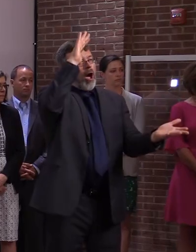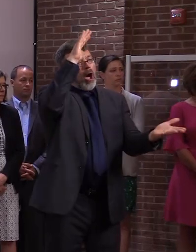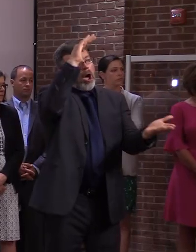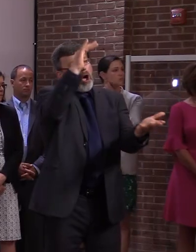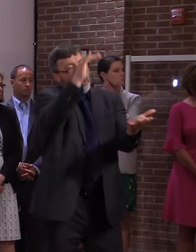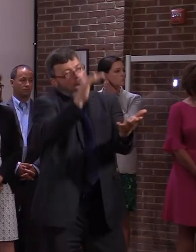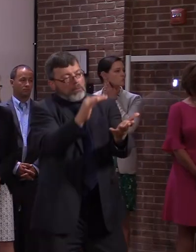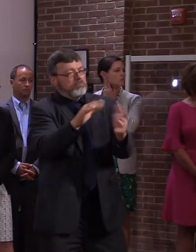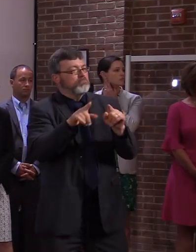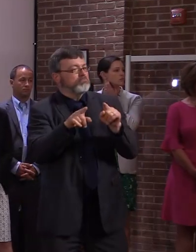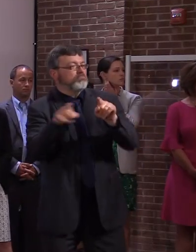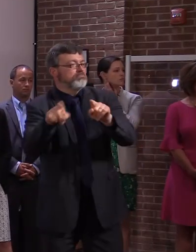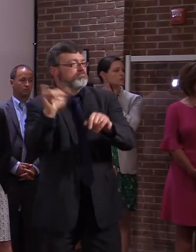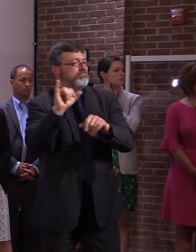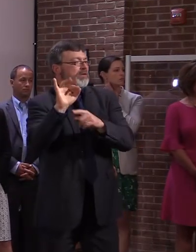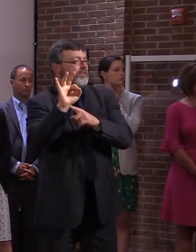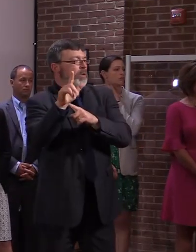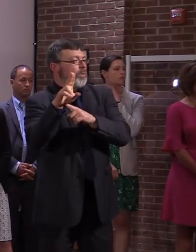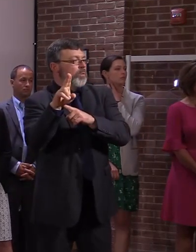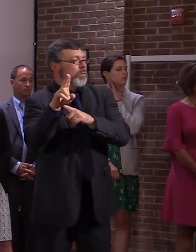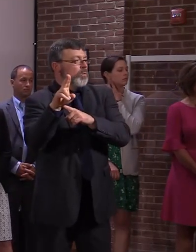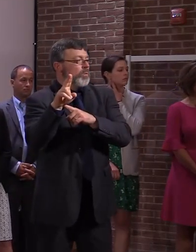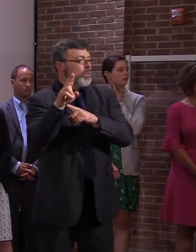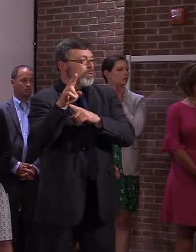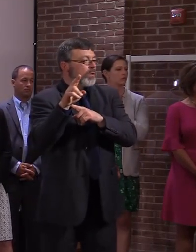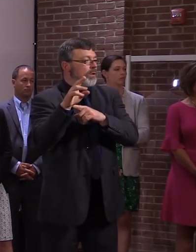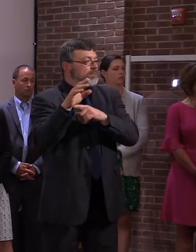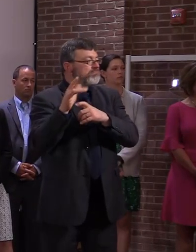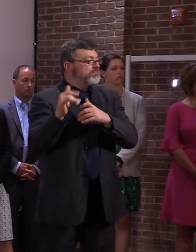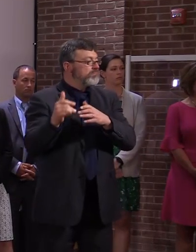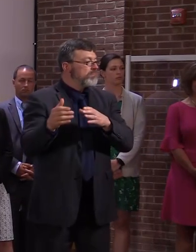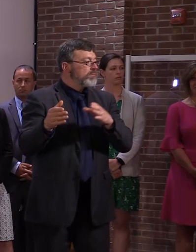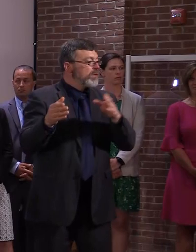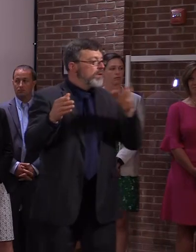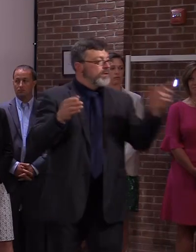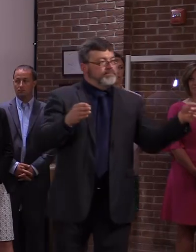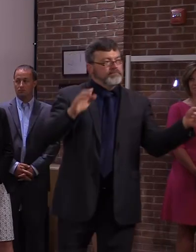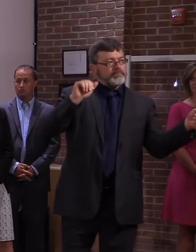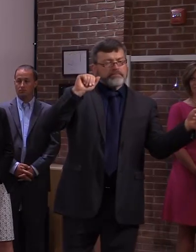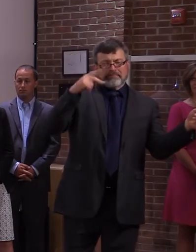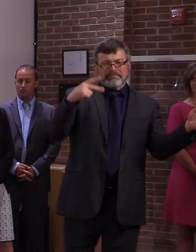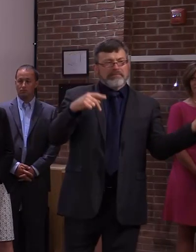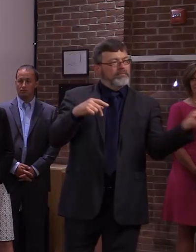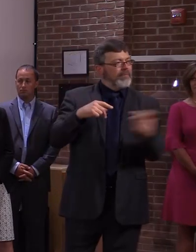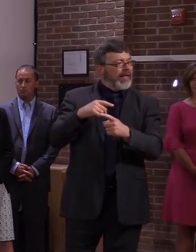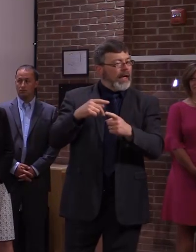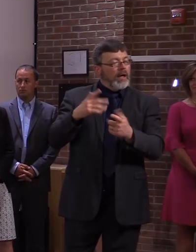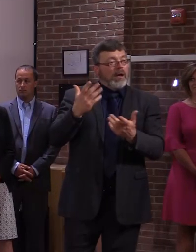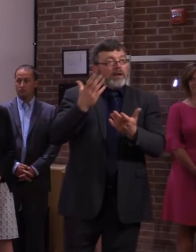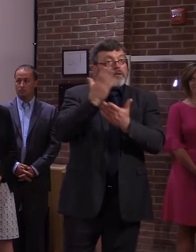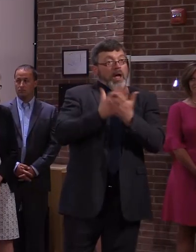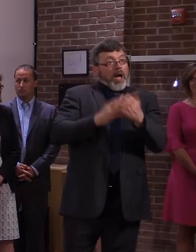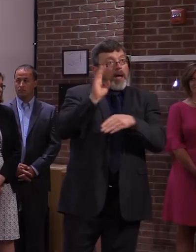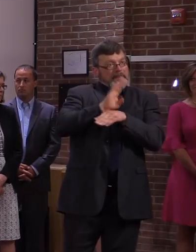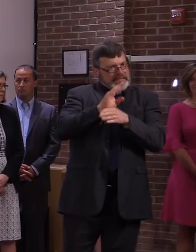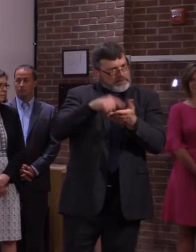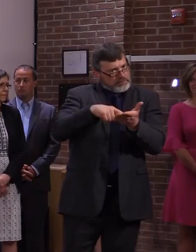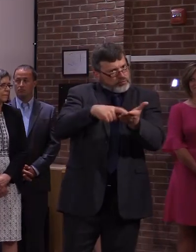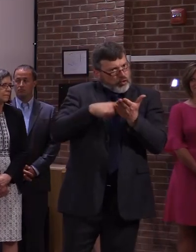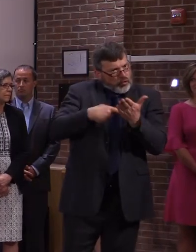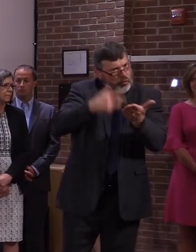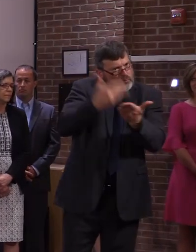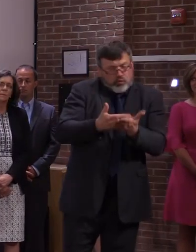an organization or something, wants to require proof of vaccination for entry, are you okay with that? Yeah, I mean, I